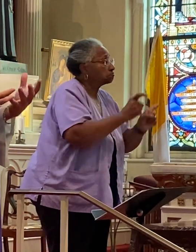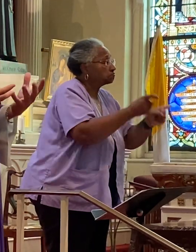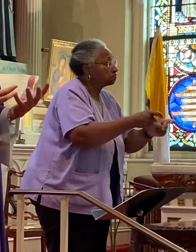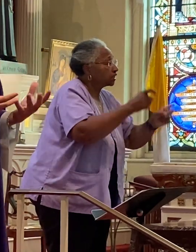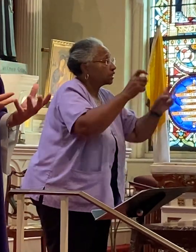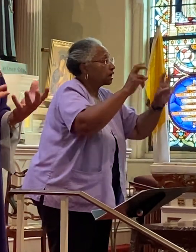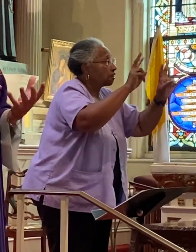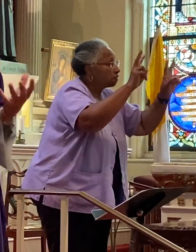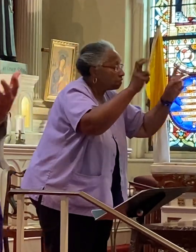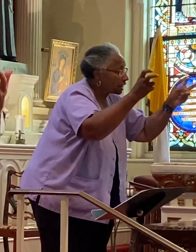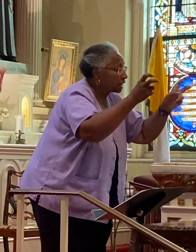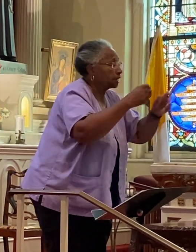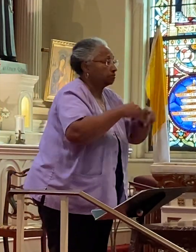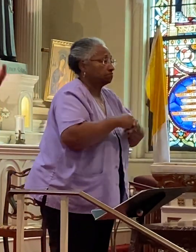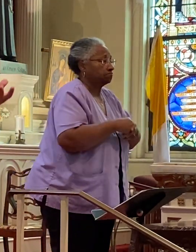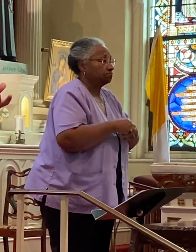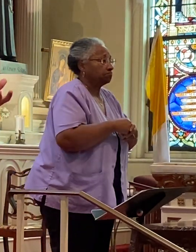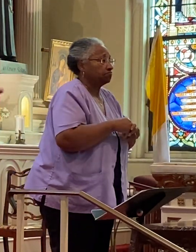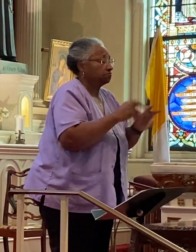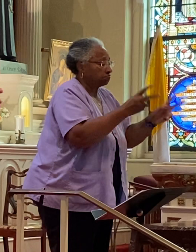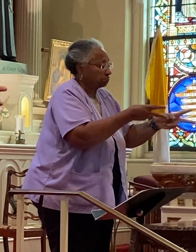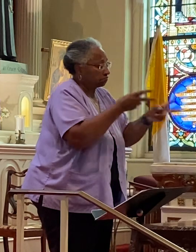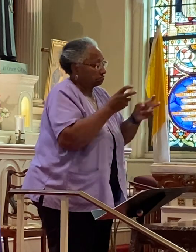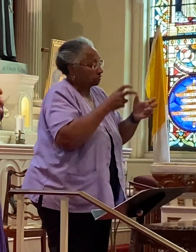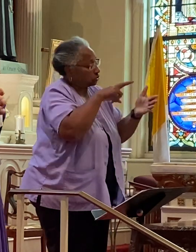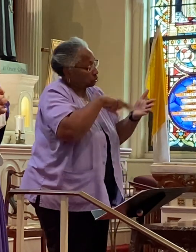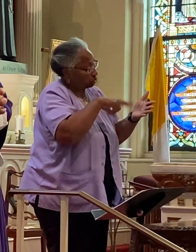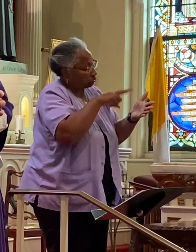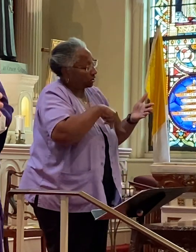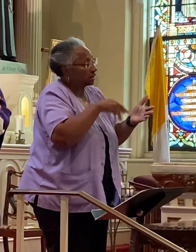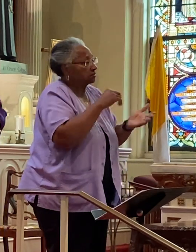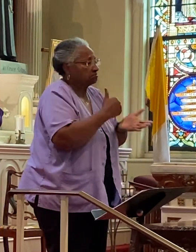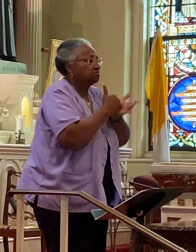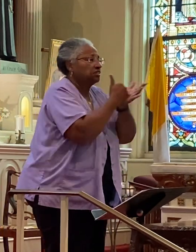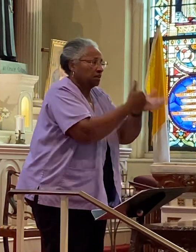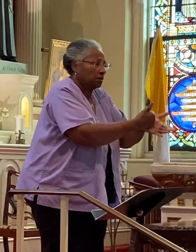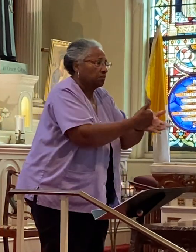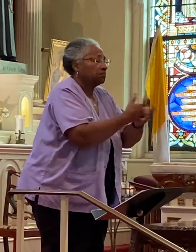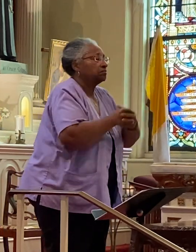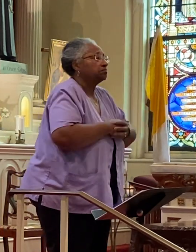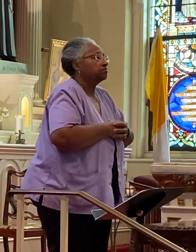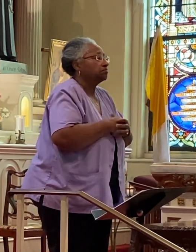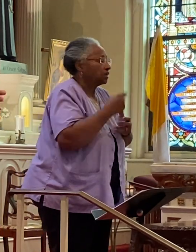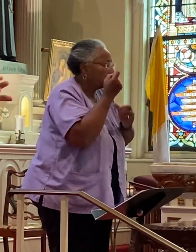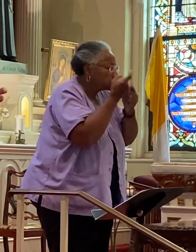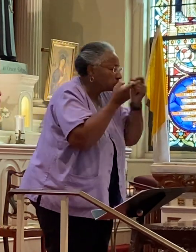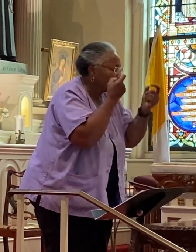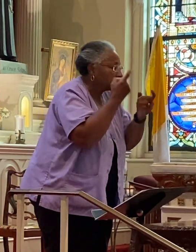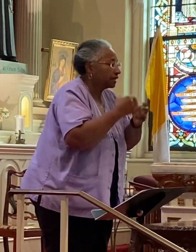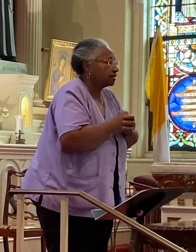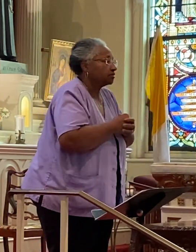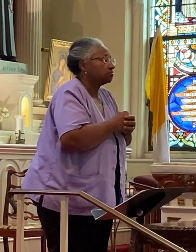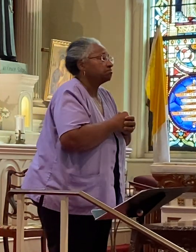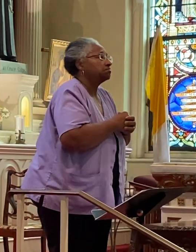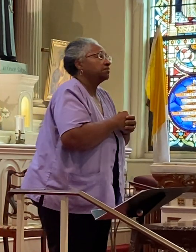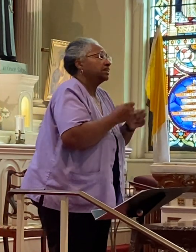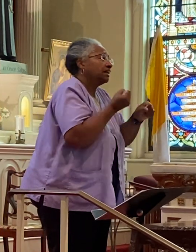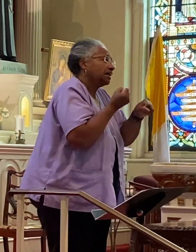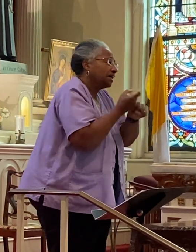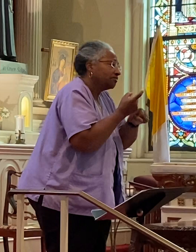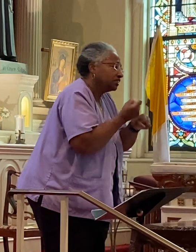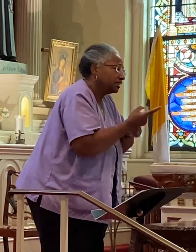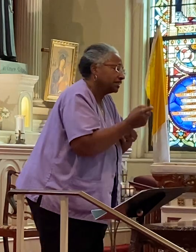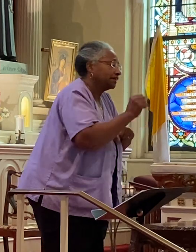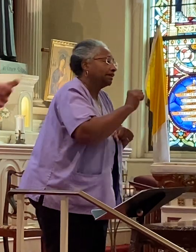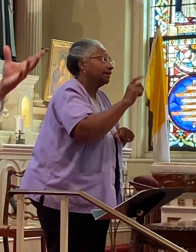readings from Scripture that are helpful to us. And in a way, every Advent is a